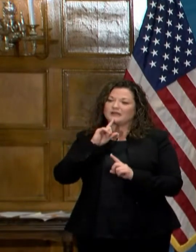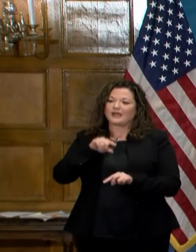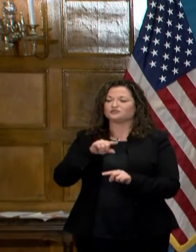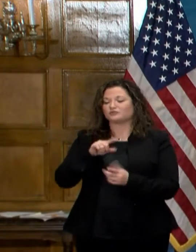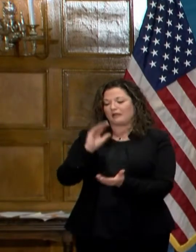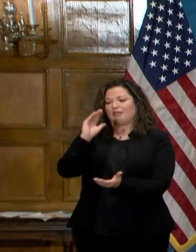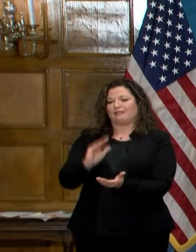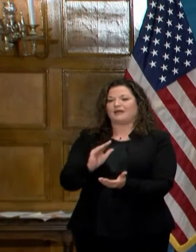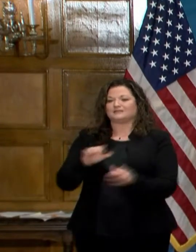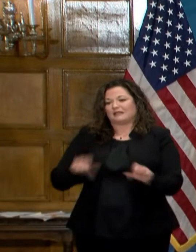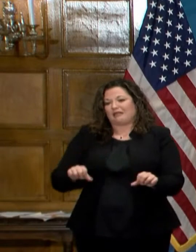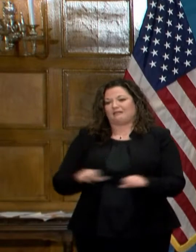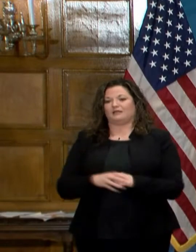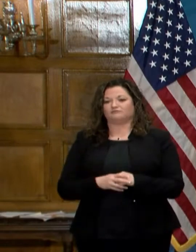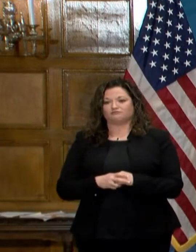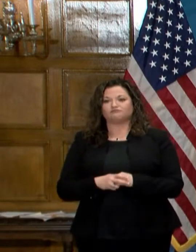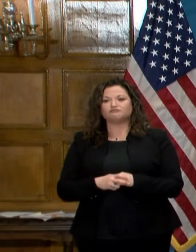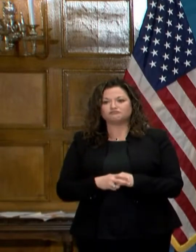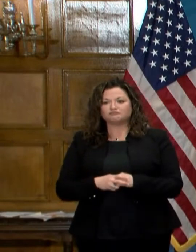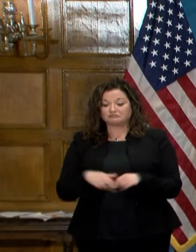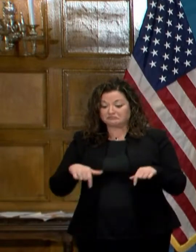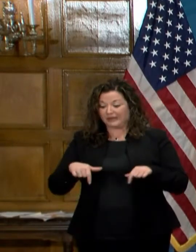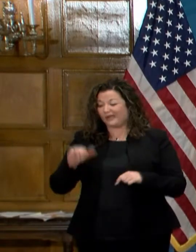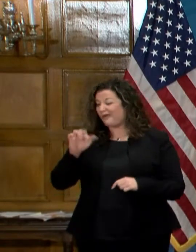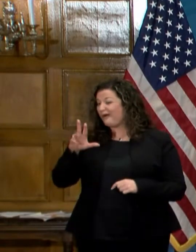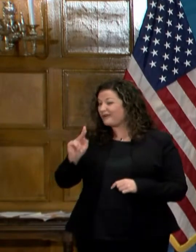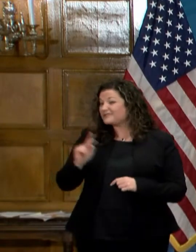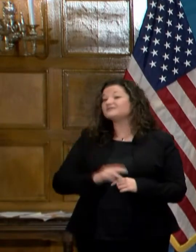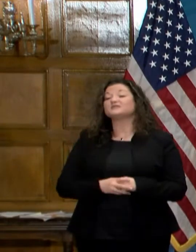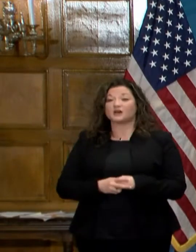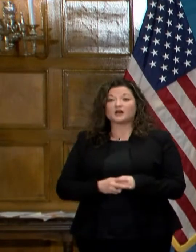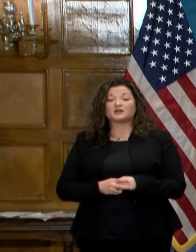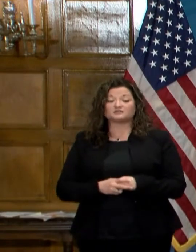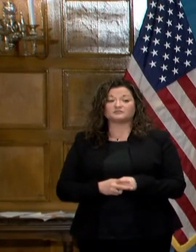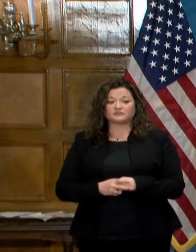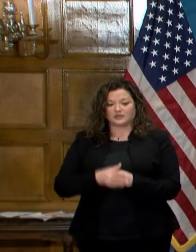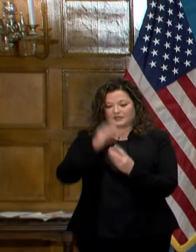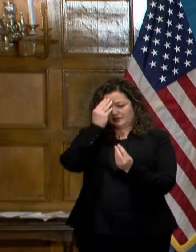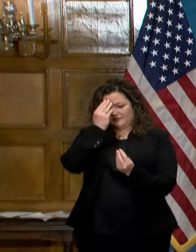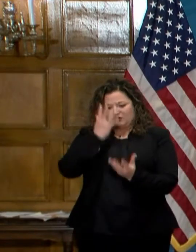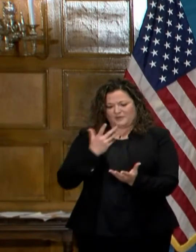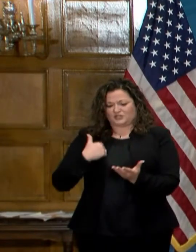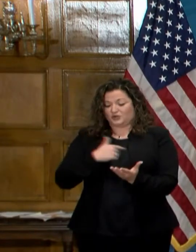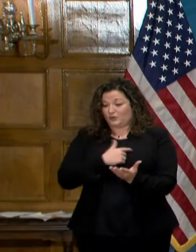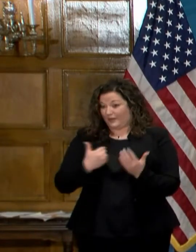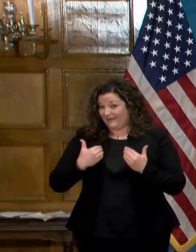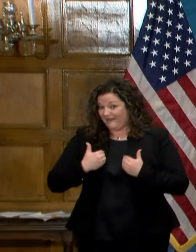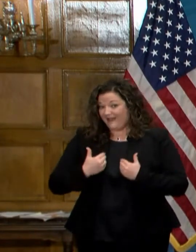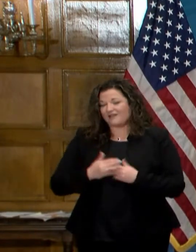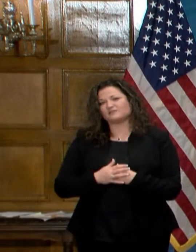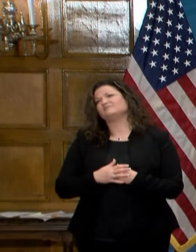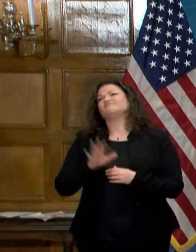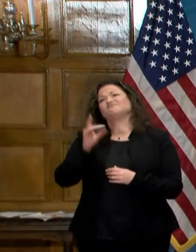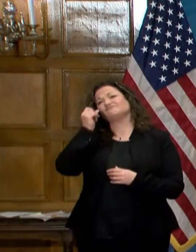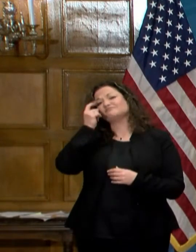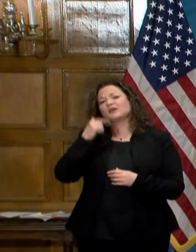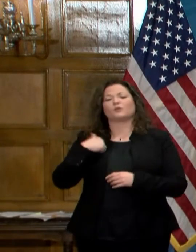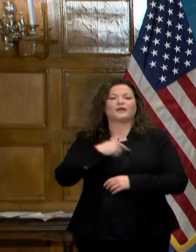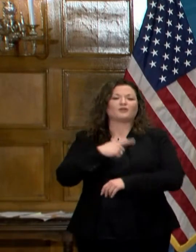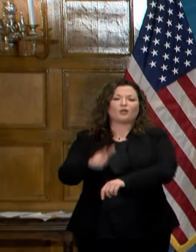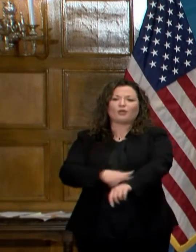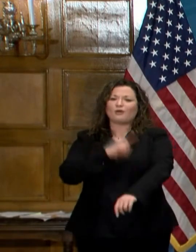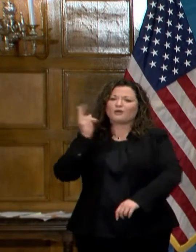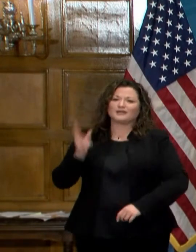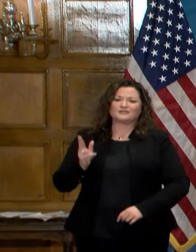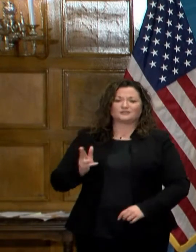where we are in Arkansas, the information that we have, and we have long history because mine goes